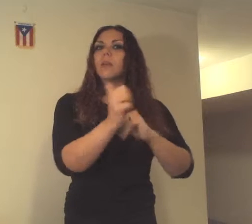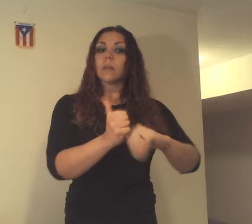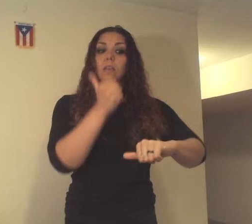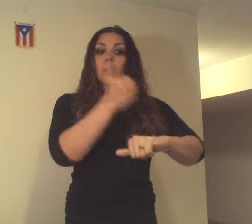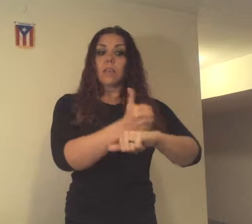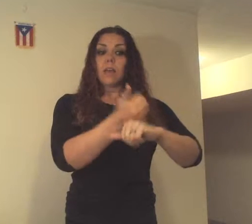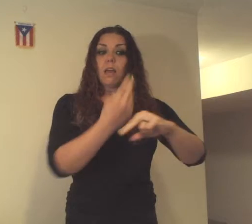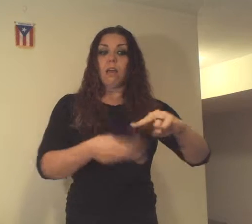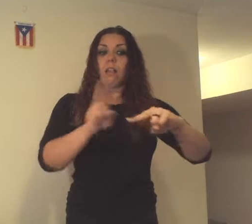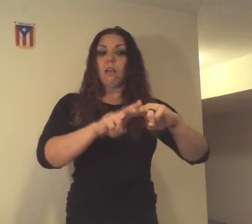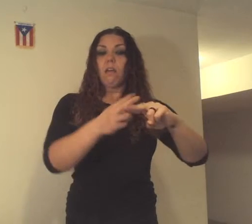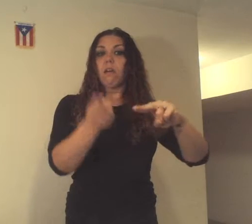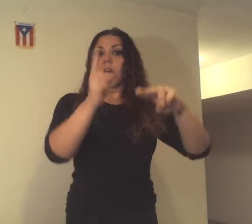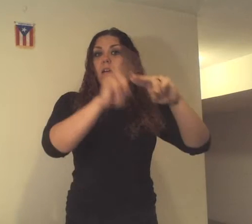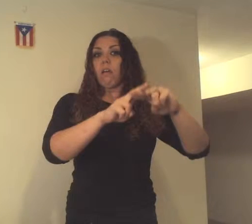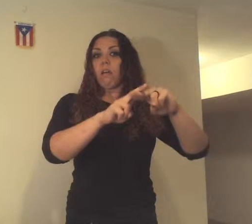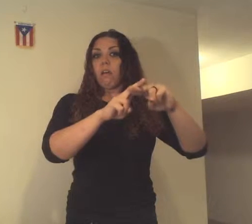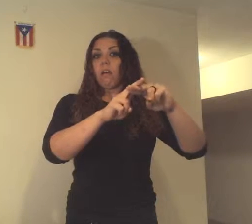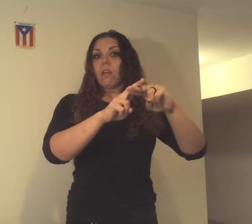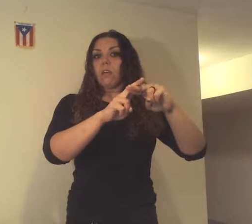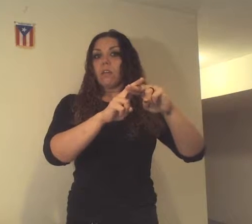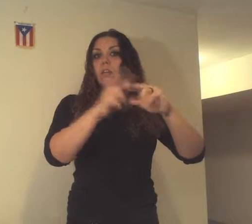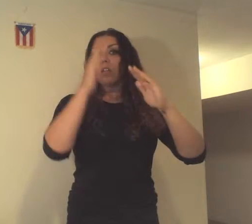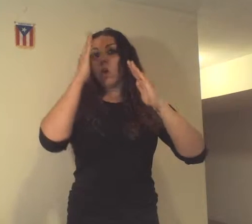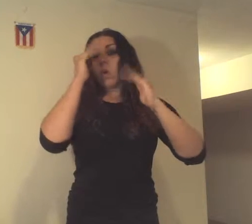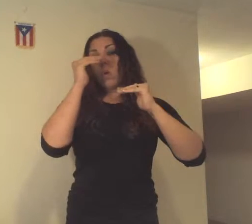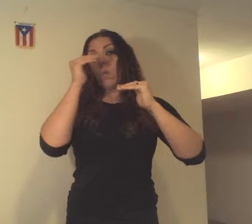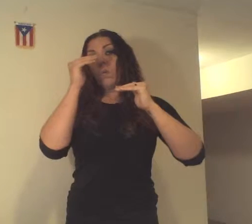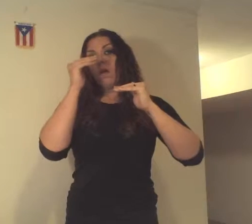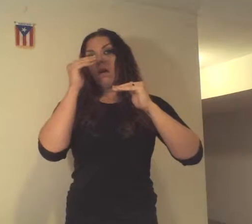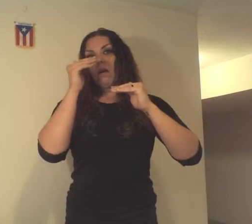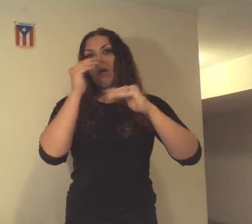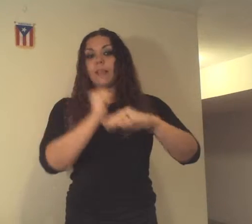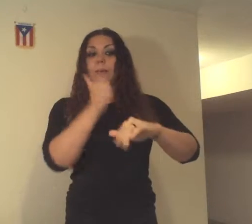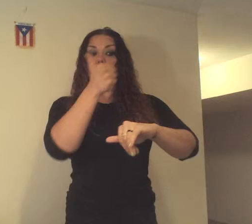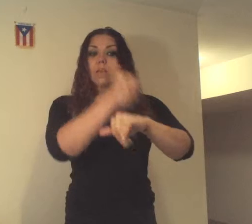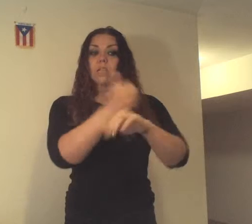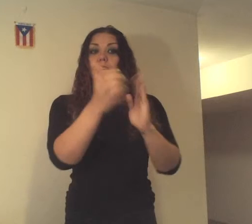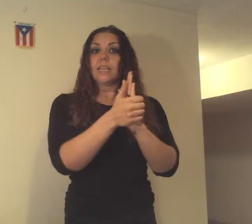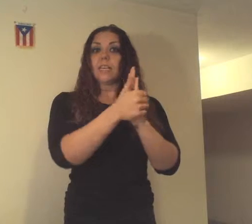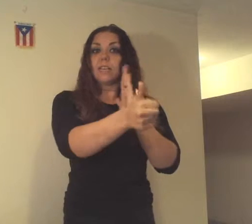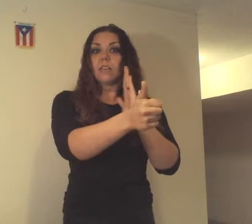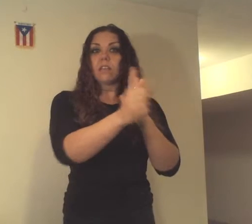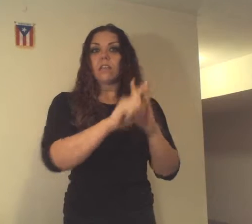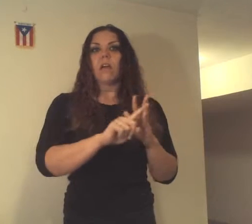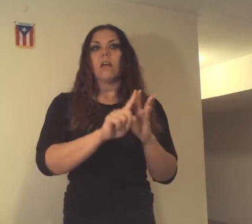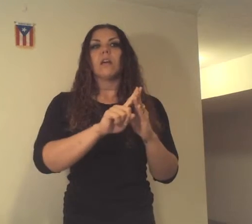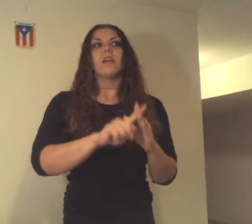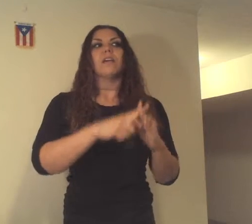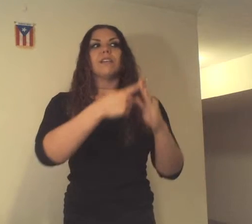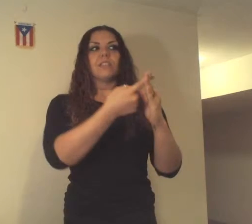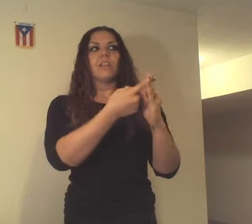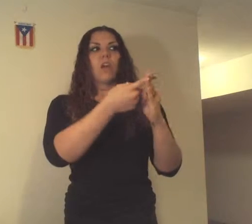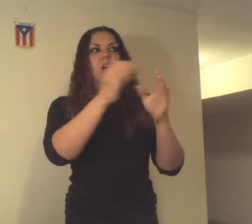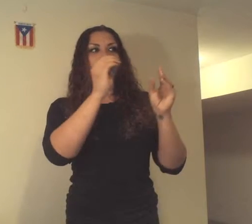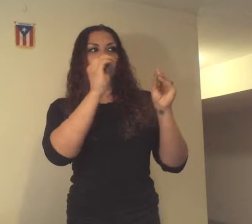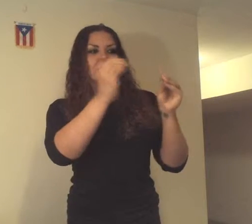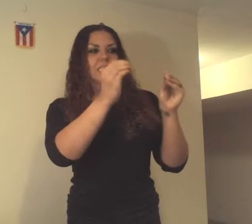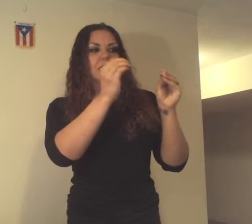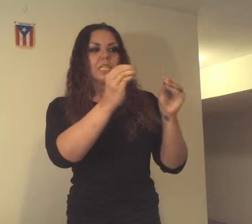hopefully, to the operating room where they learn to be an assistant. Then we teach them to be a surgeon in training. And when they do all of that for